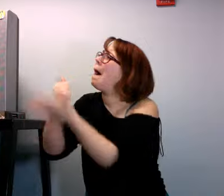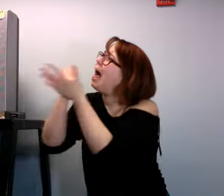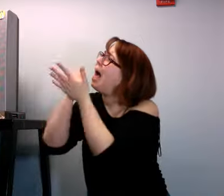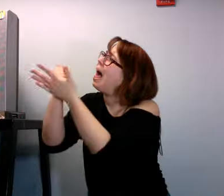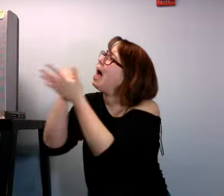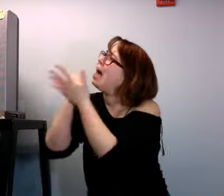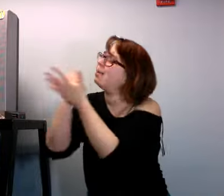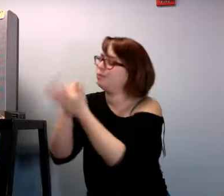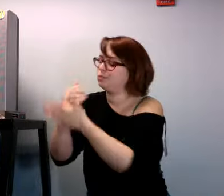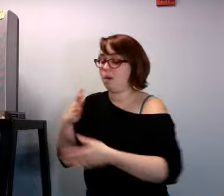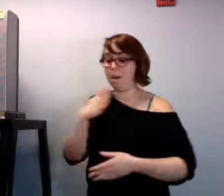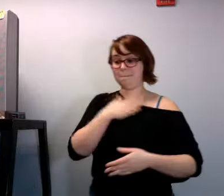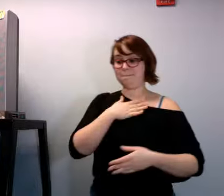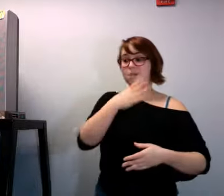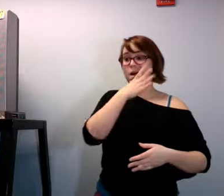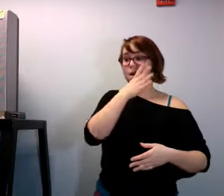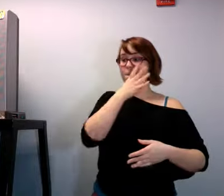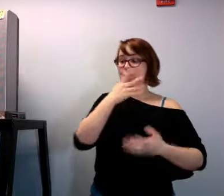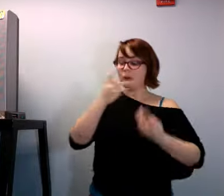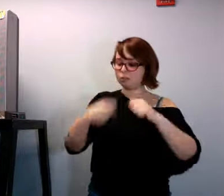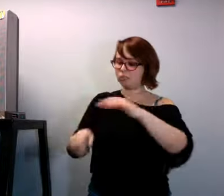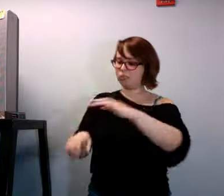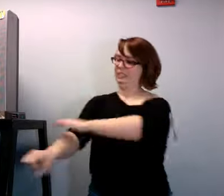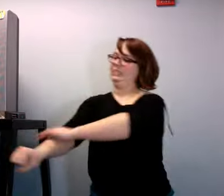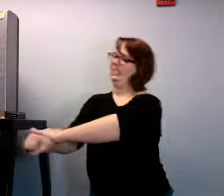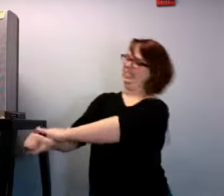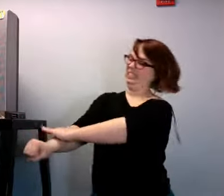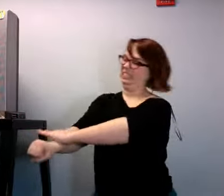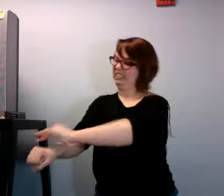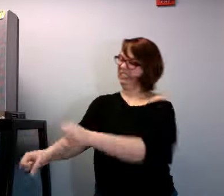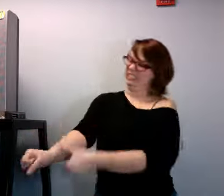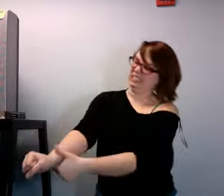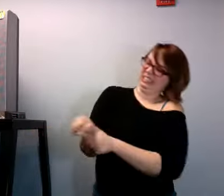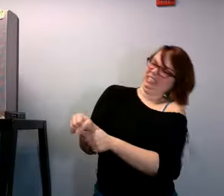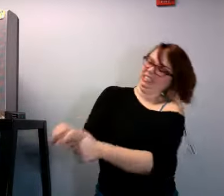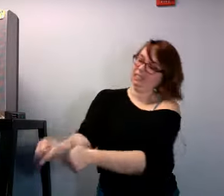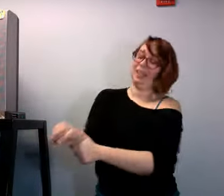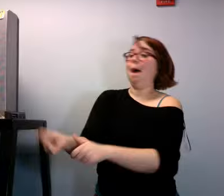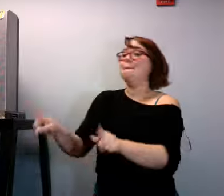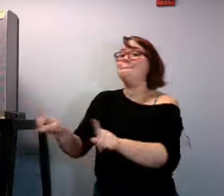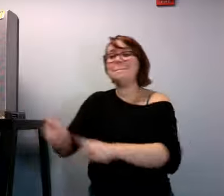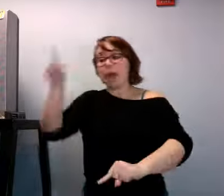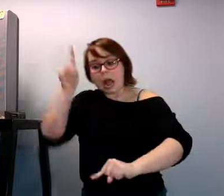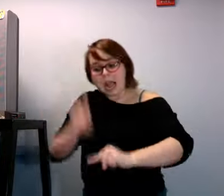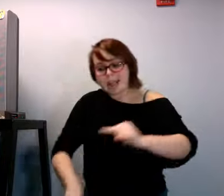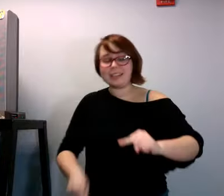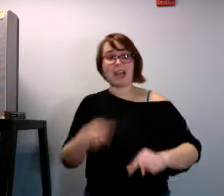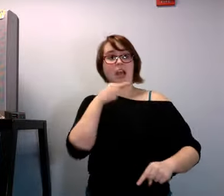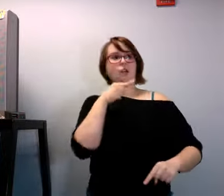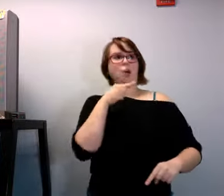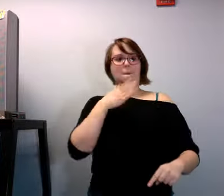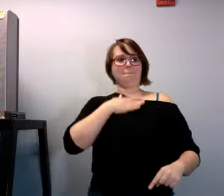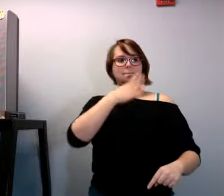my head from under the steps. And by this time, I'm just so panicked. And she's panicked because she can't get my head